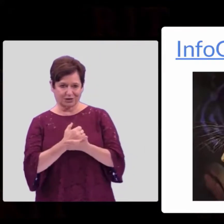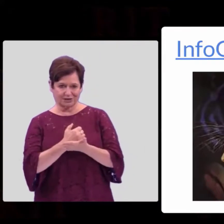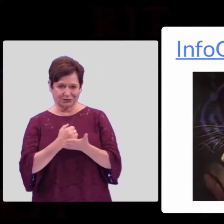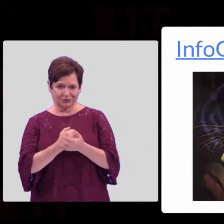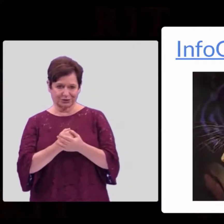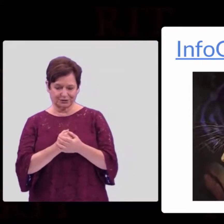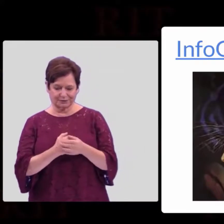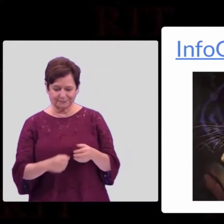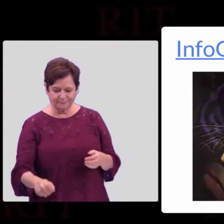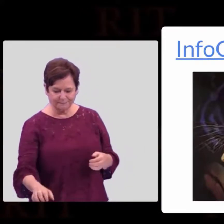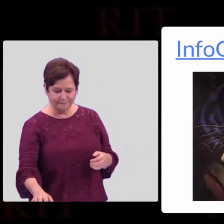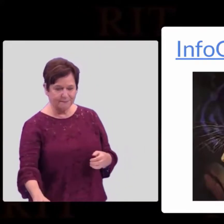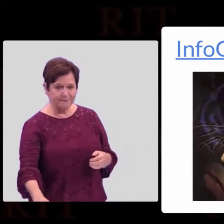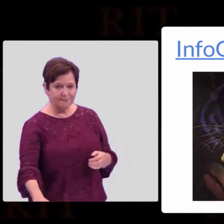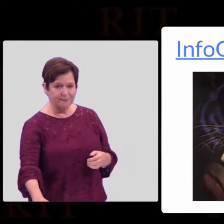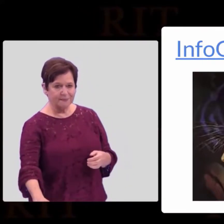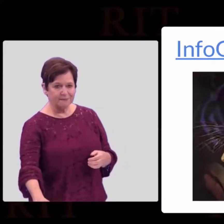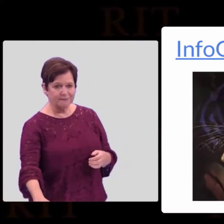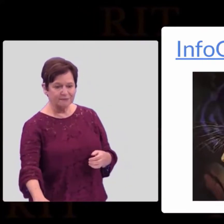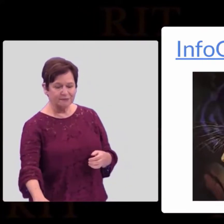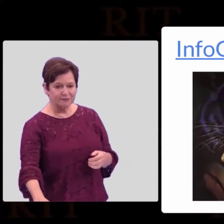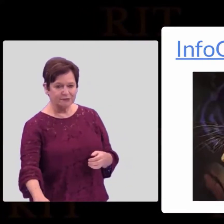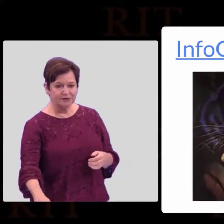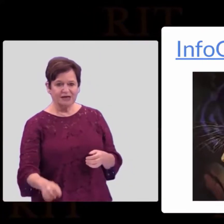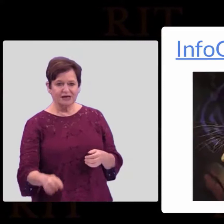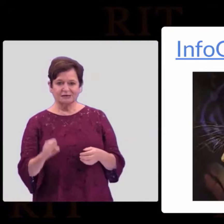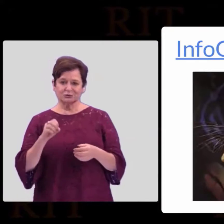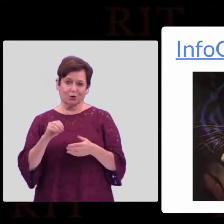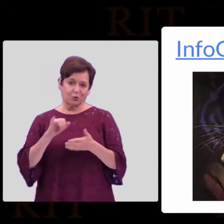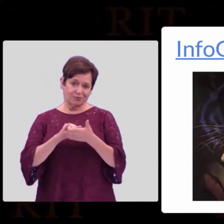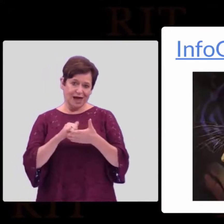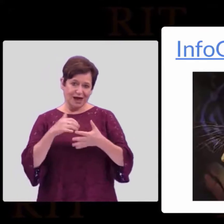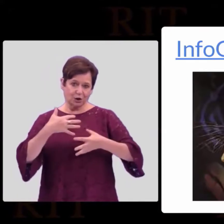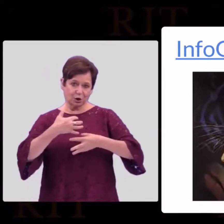reproductions, in our collections.